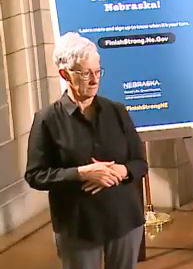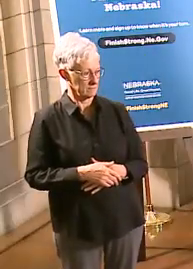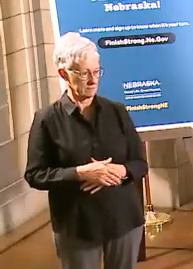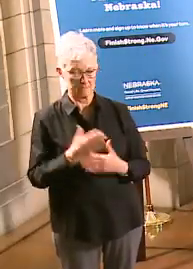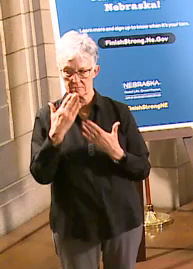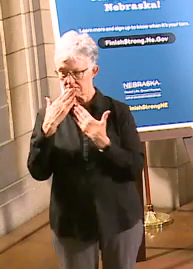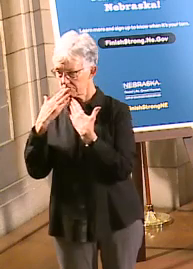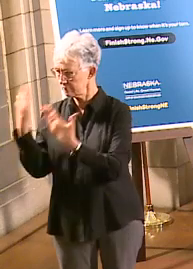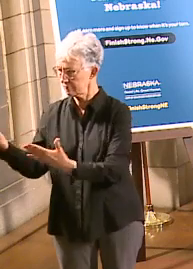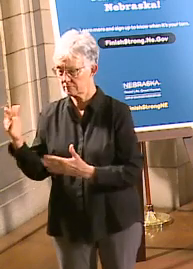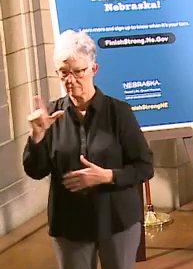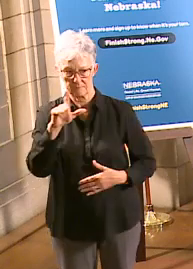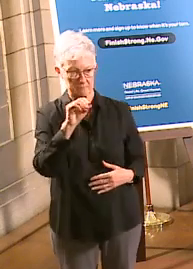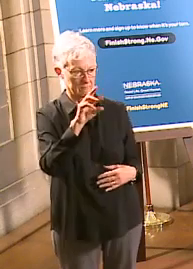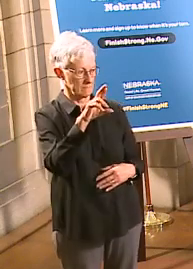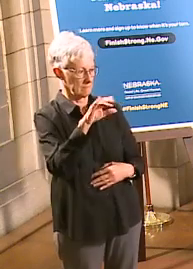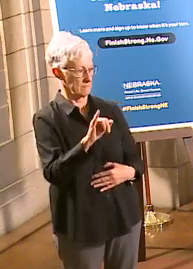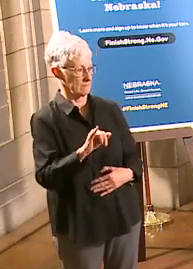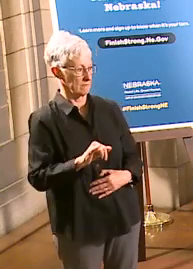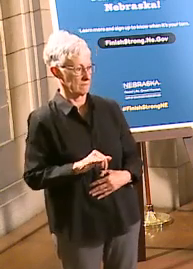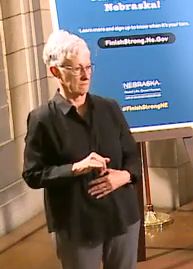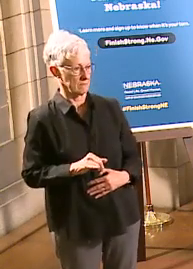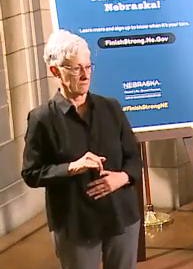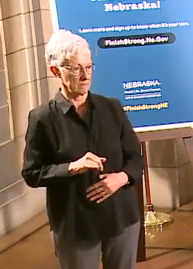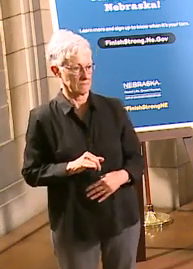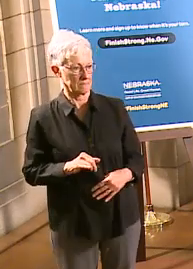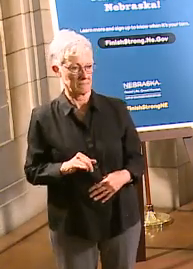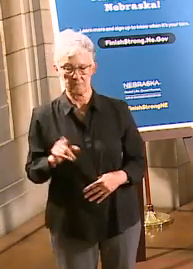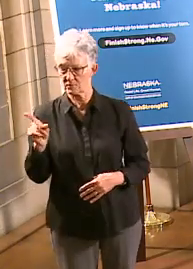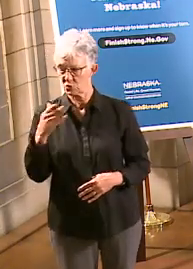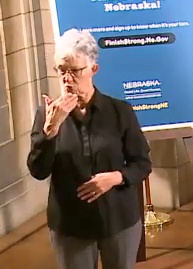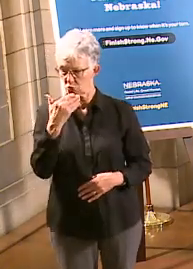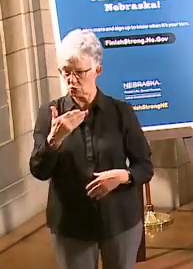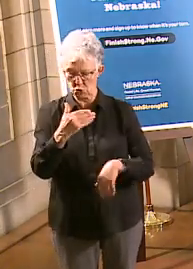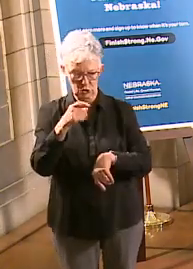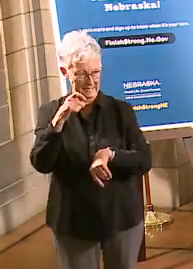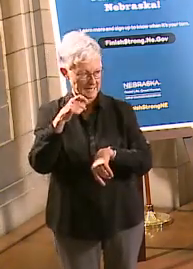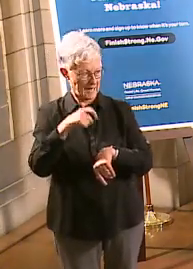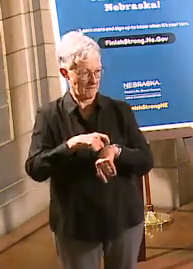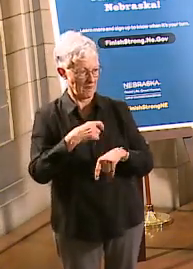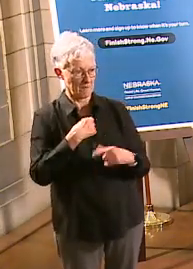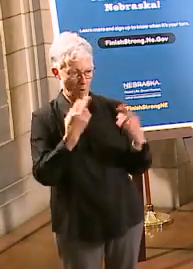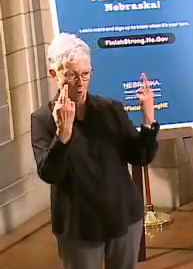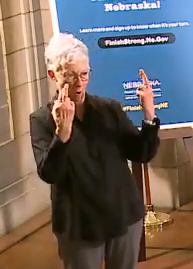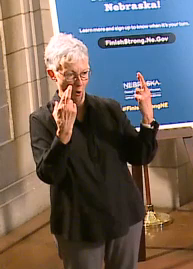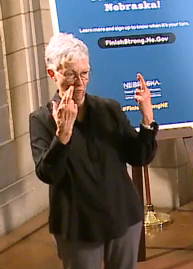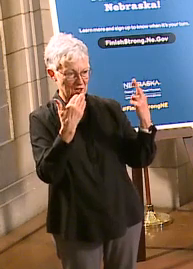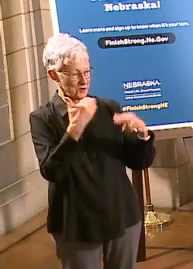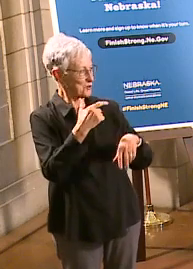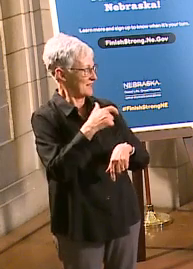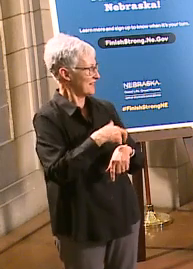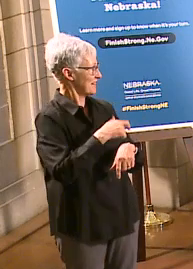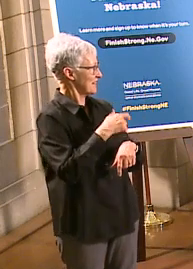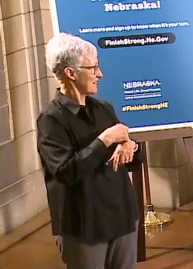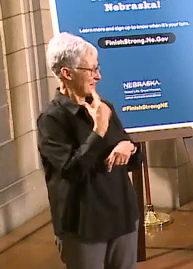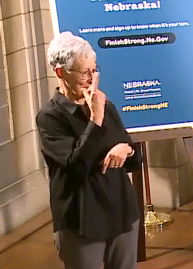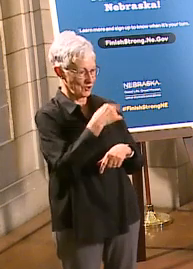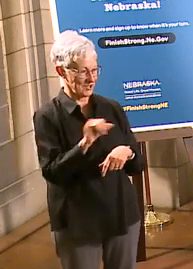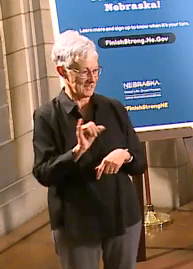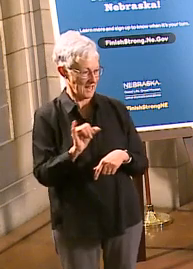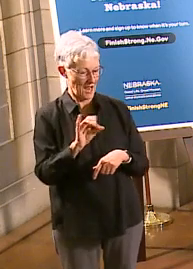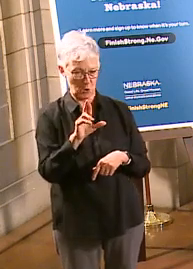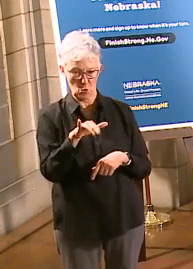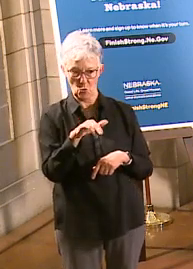Thank you, Lori. All right. Well, I think that's good timing. I'm hoping that's good timing, because it looks like Ryan is switching